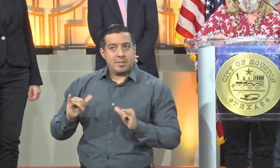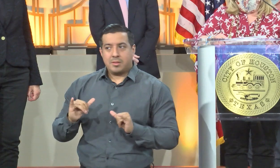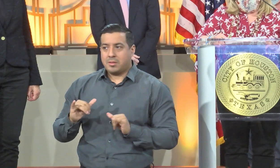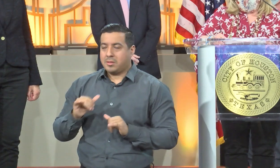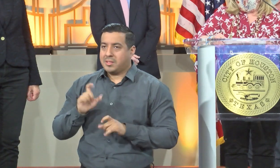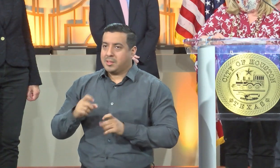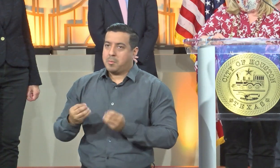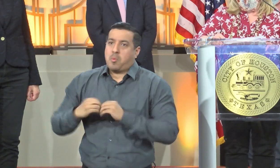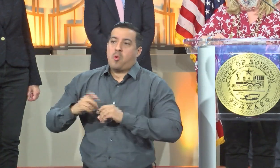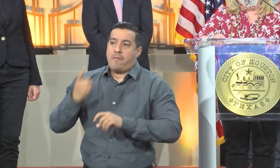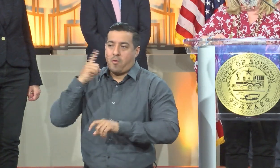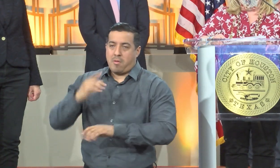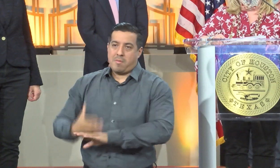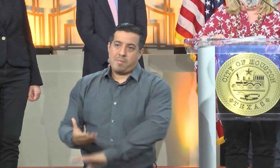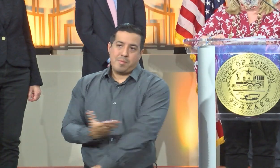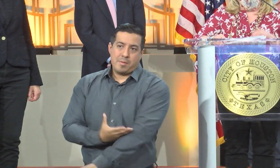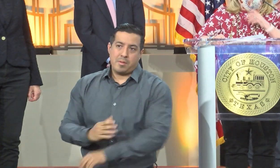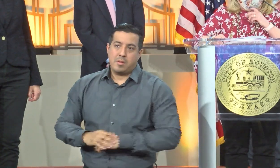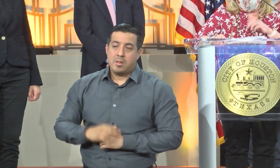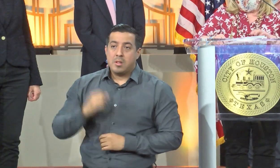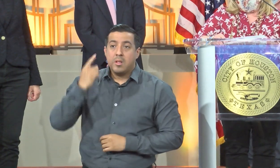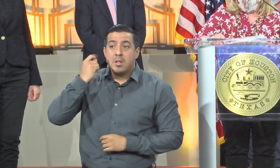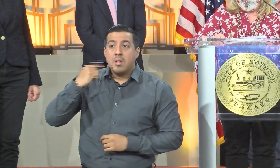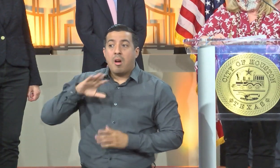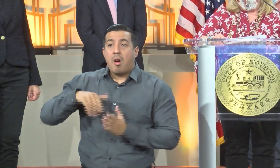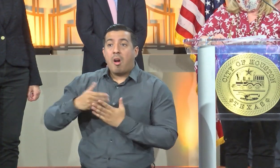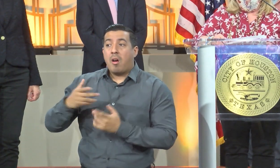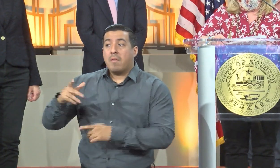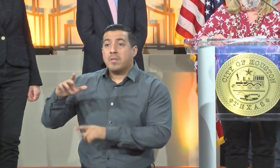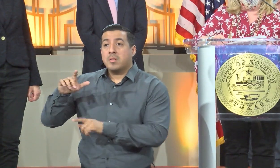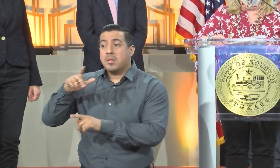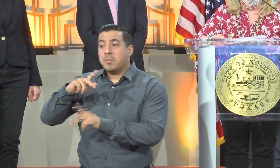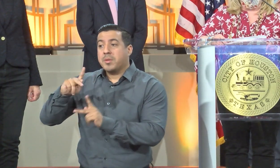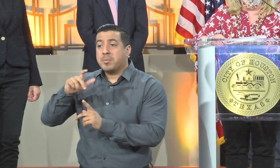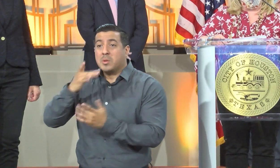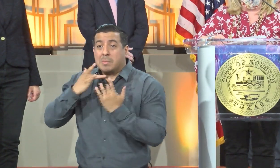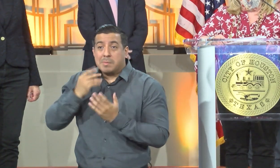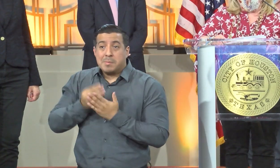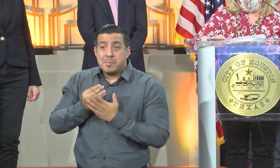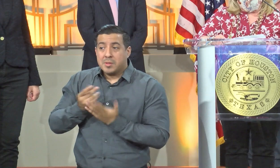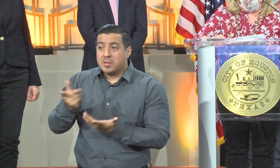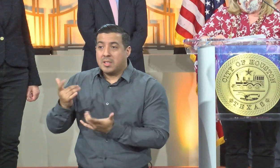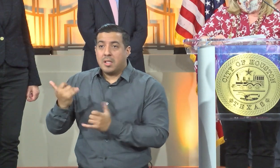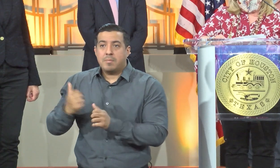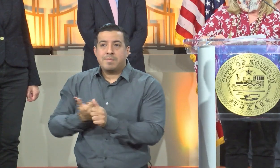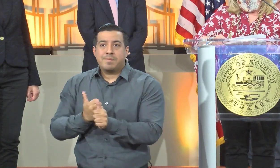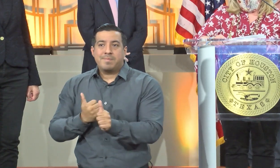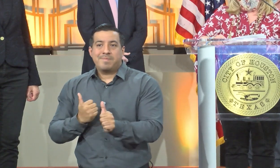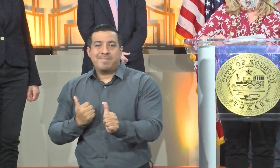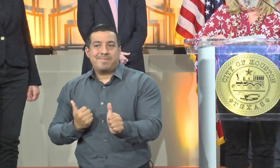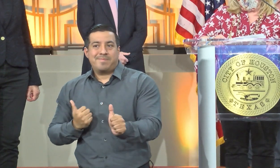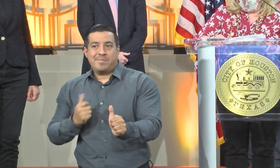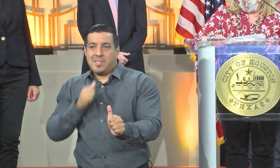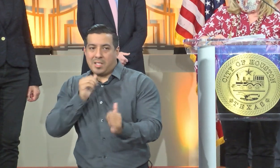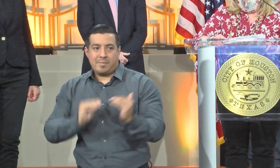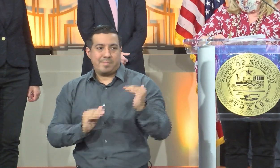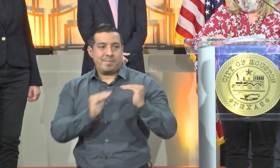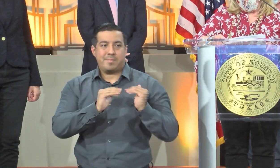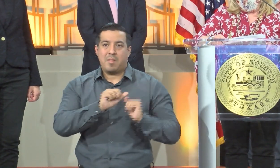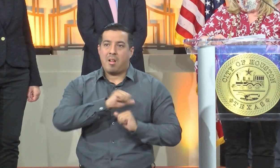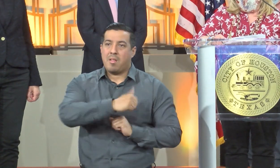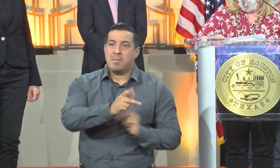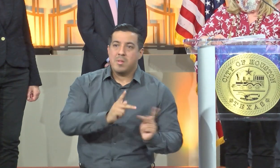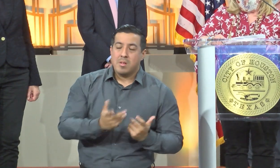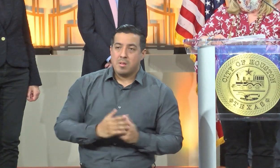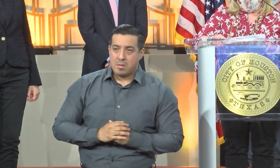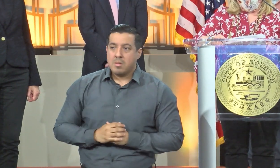The COVID crisis has put many low-income students in the city at risk for being left behind. It has accelerated the